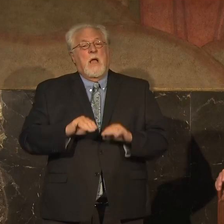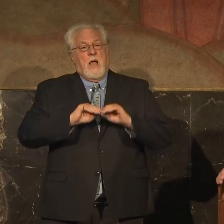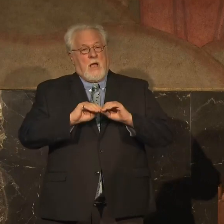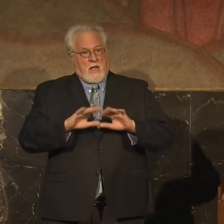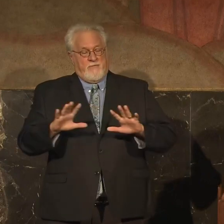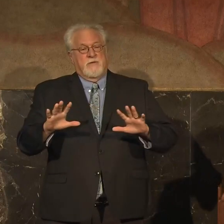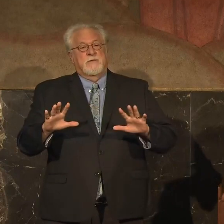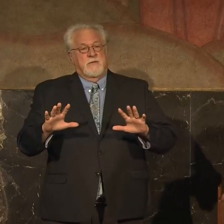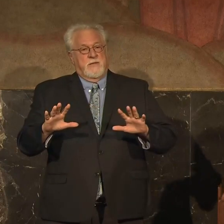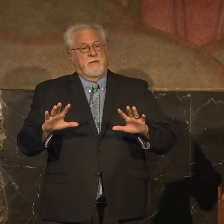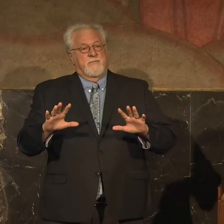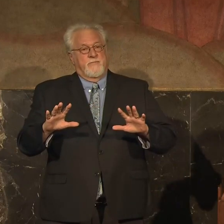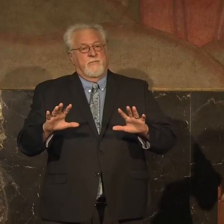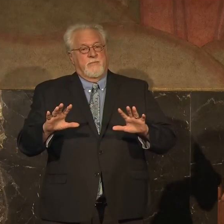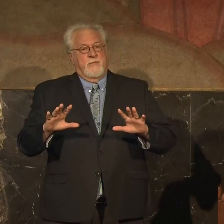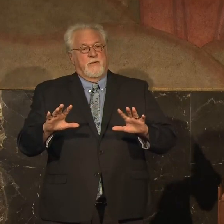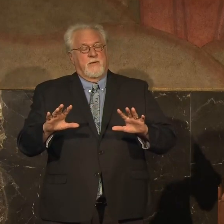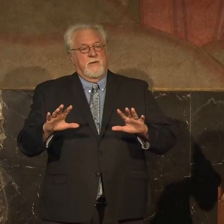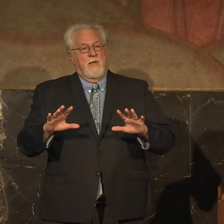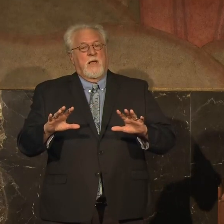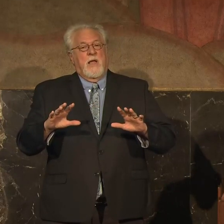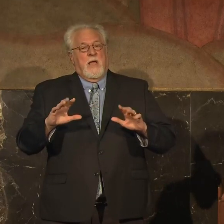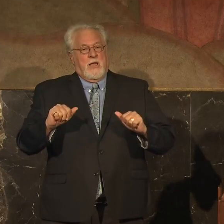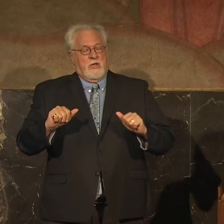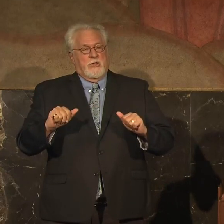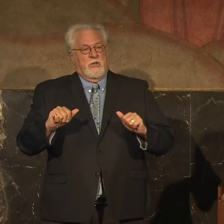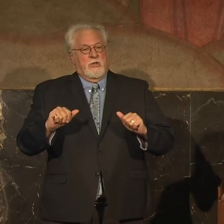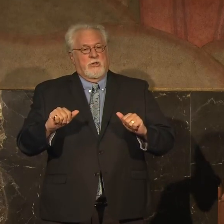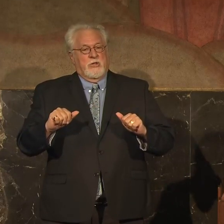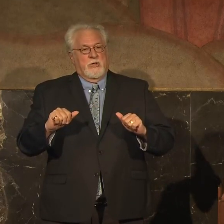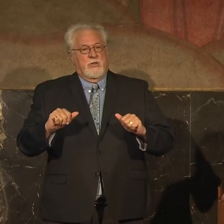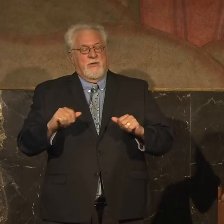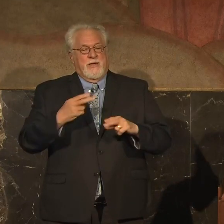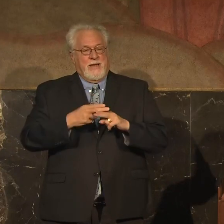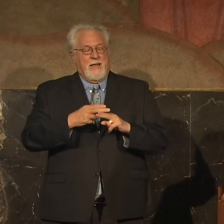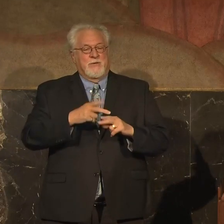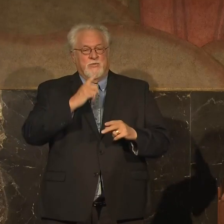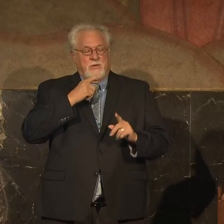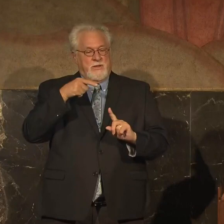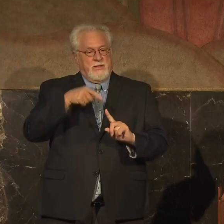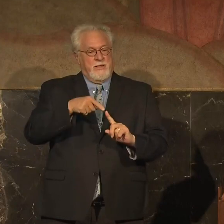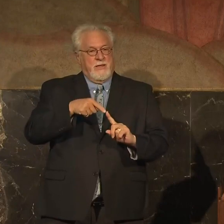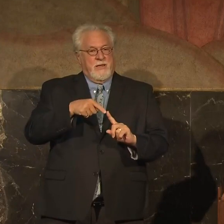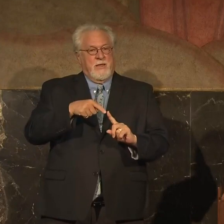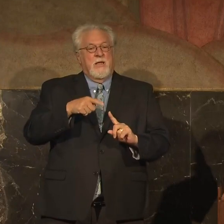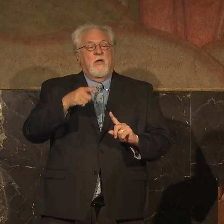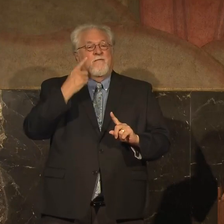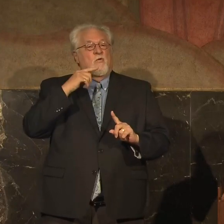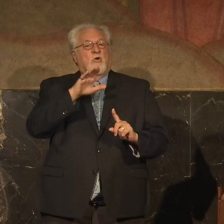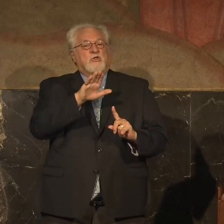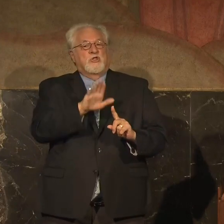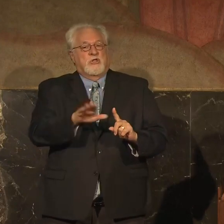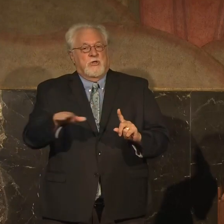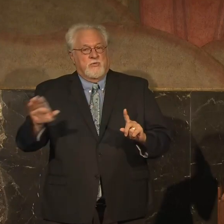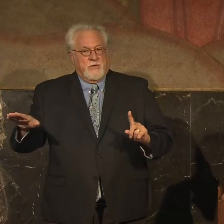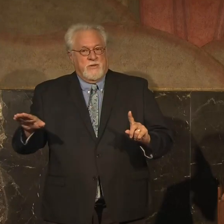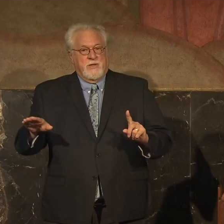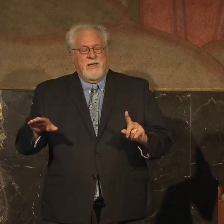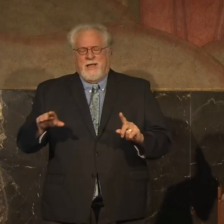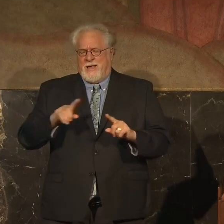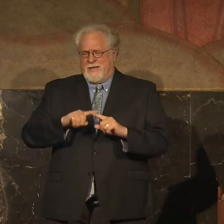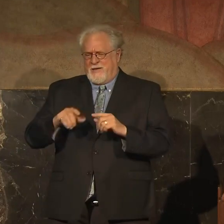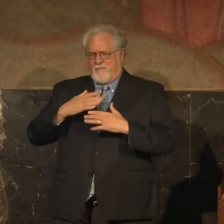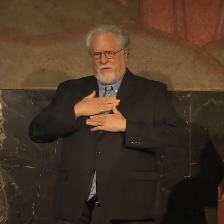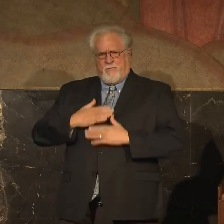Obviously, like its name would indicate, it's a condition in children where different body parts